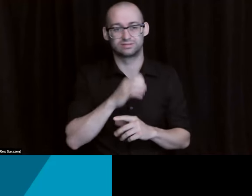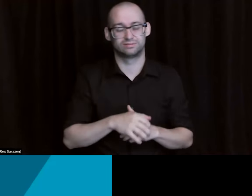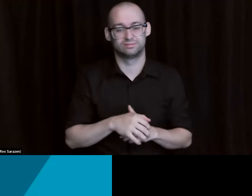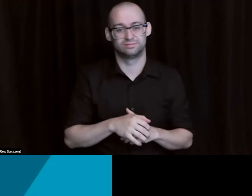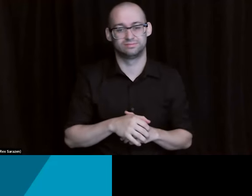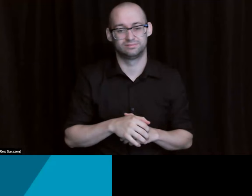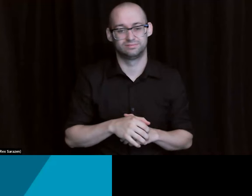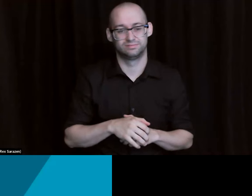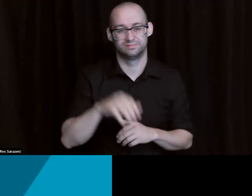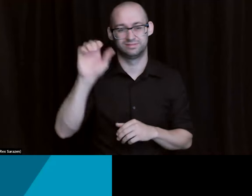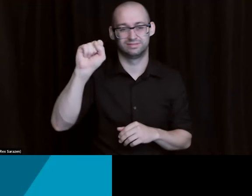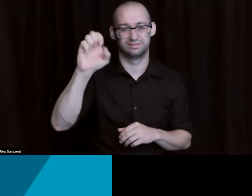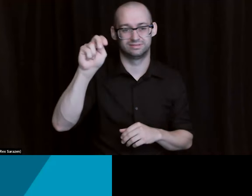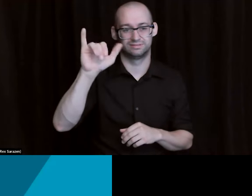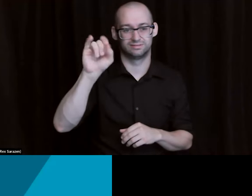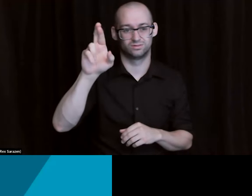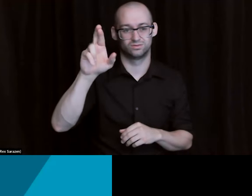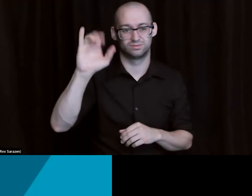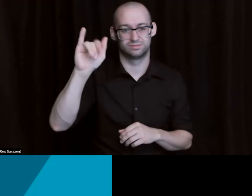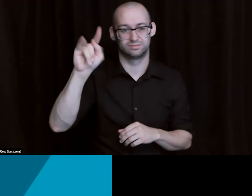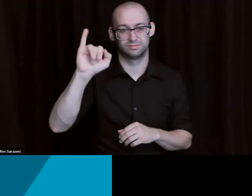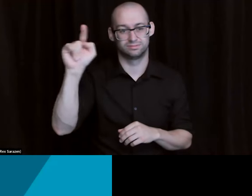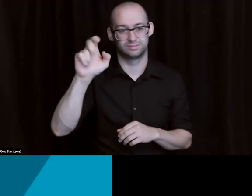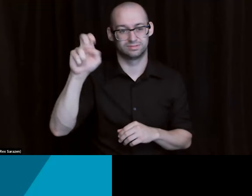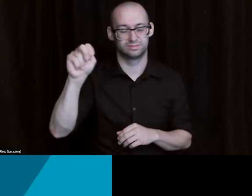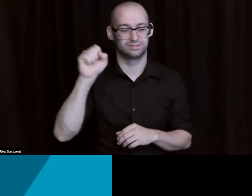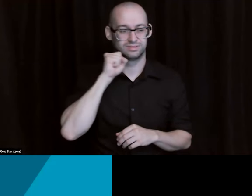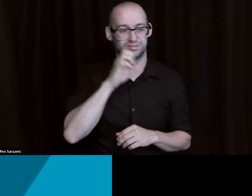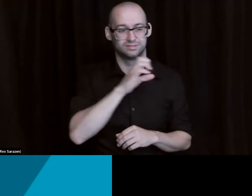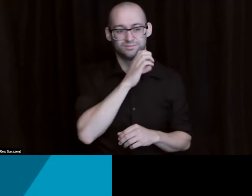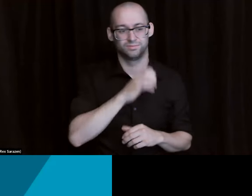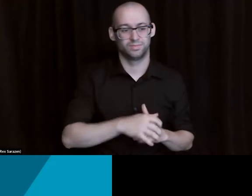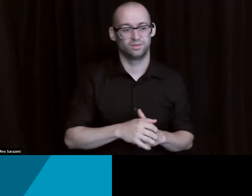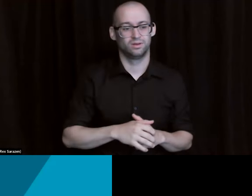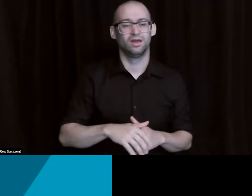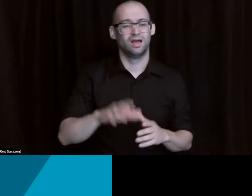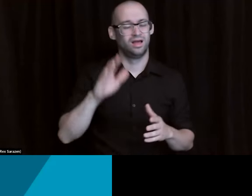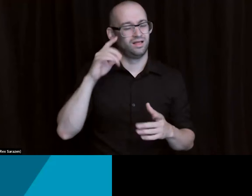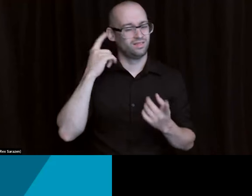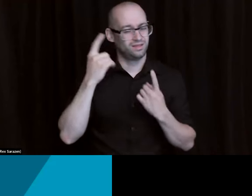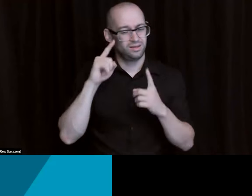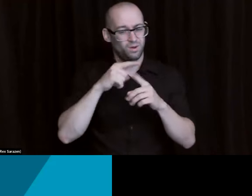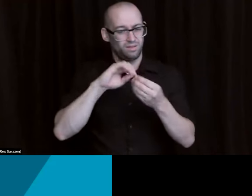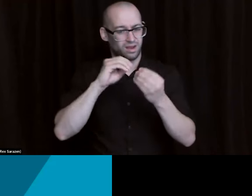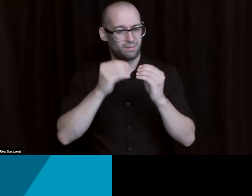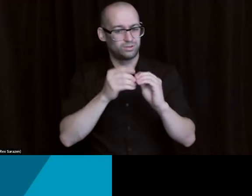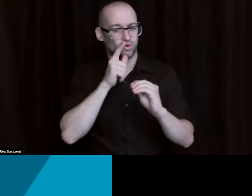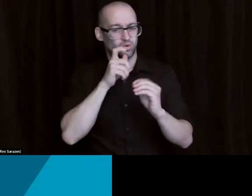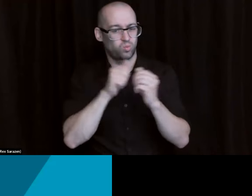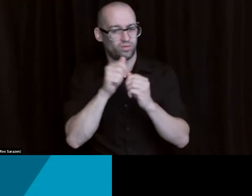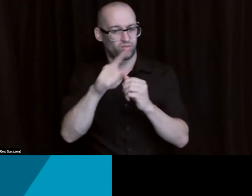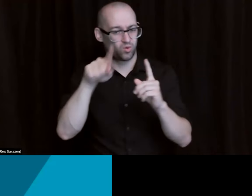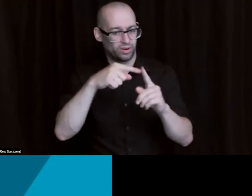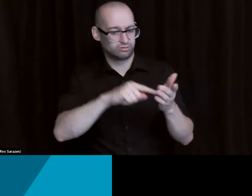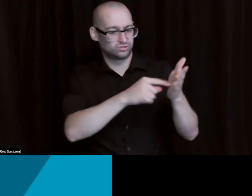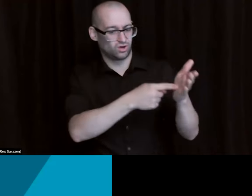And so in terms of the numbers that were with you when you started and then the adoption as you've seen